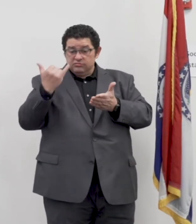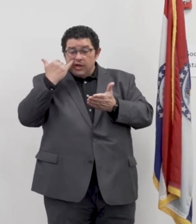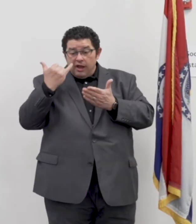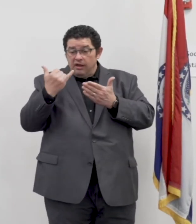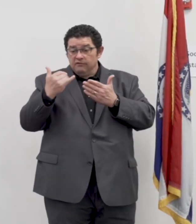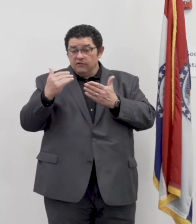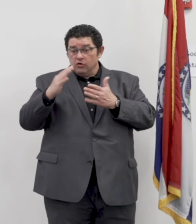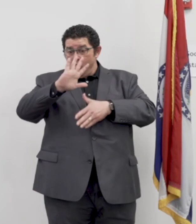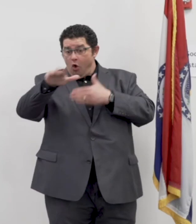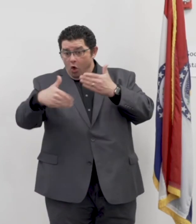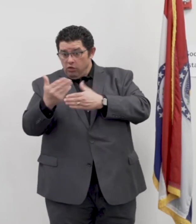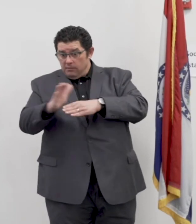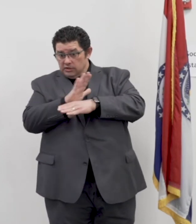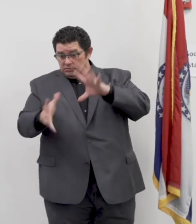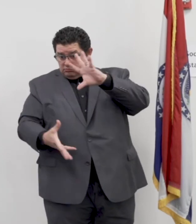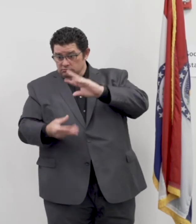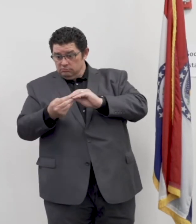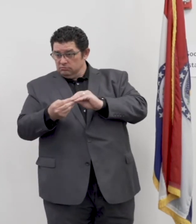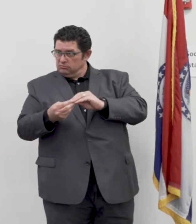recommendations are